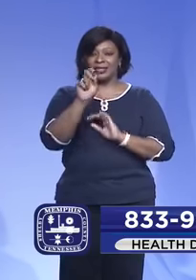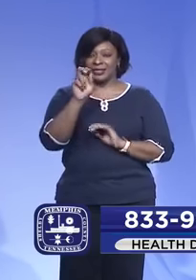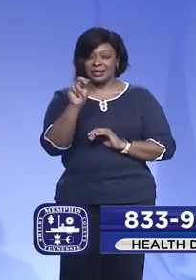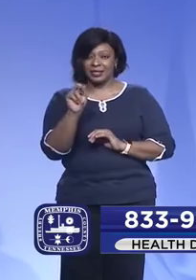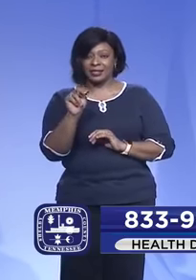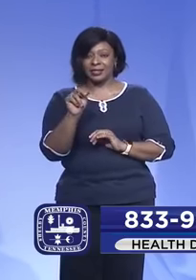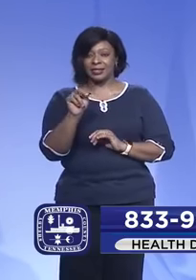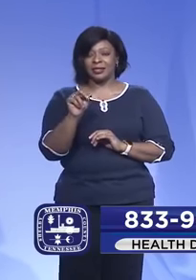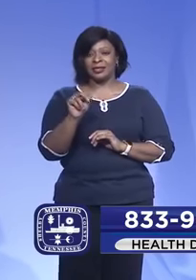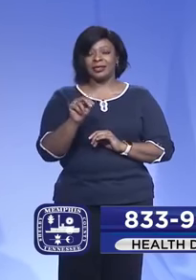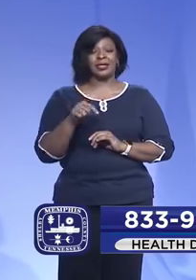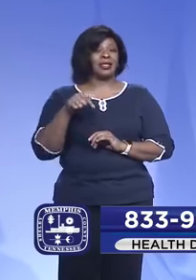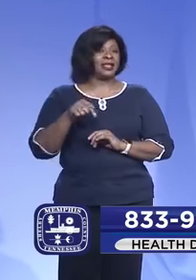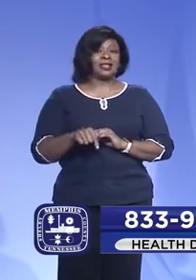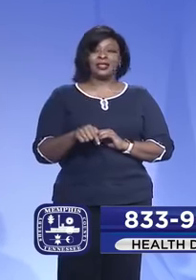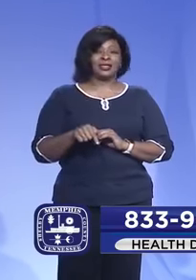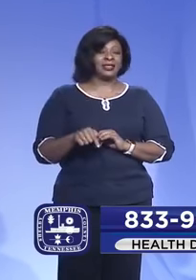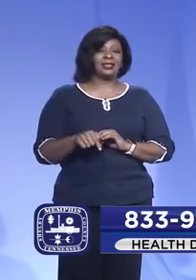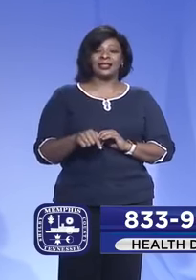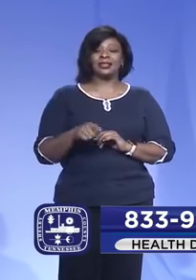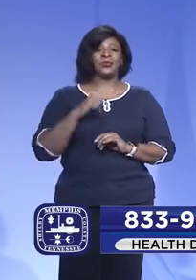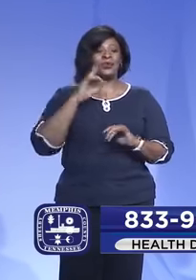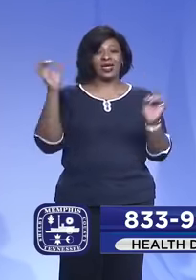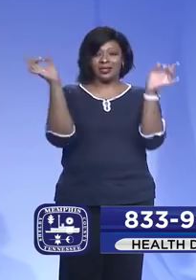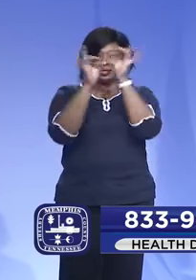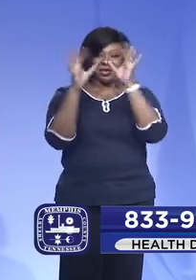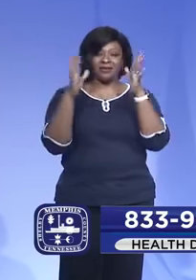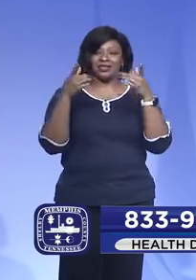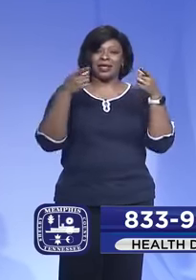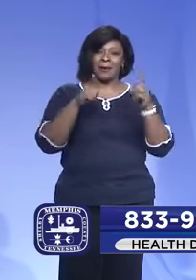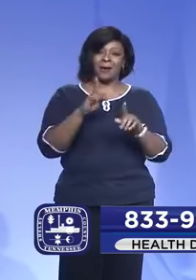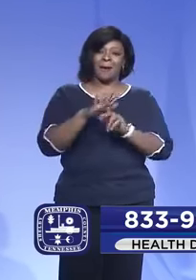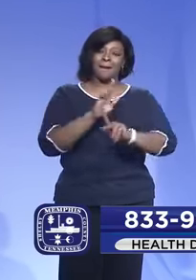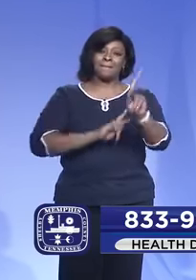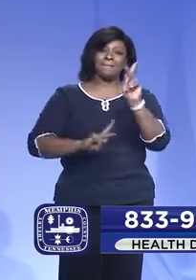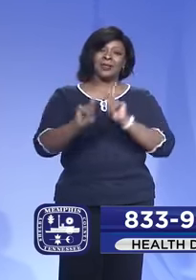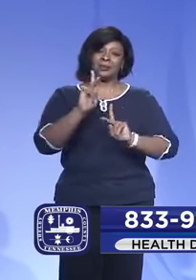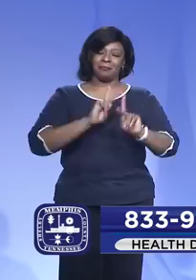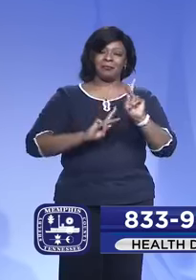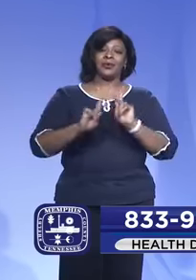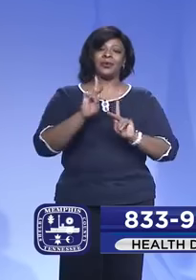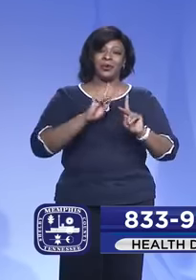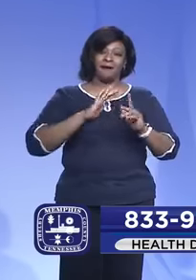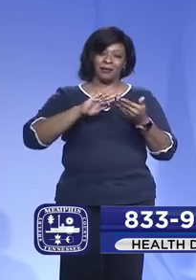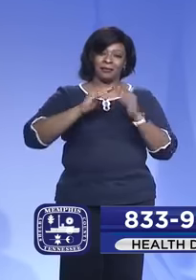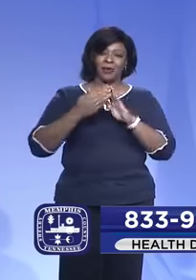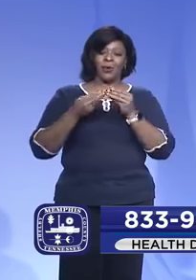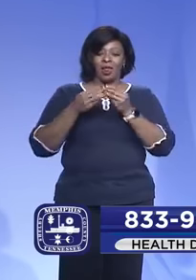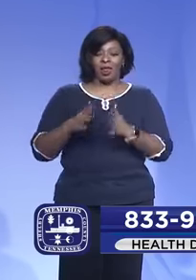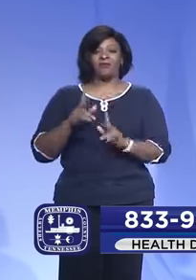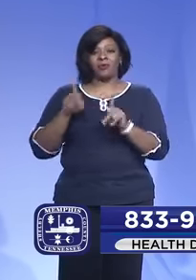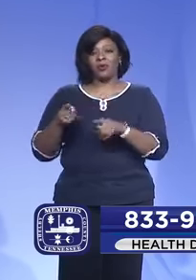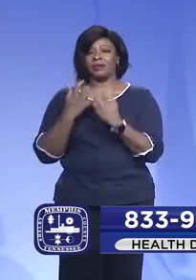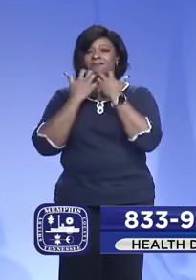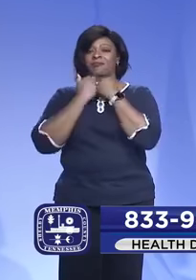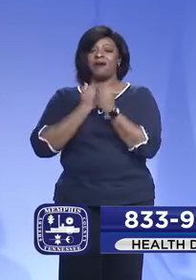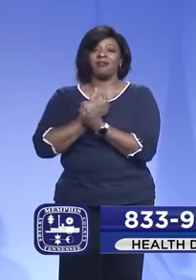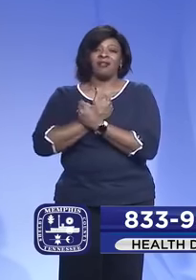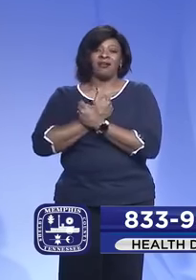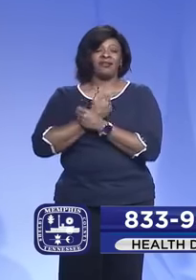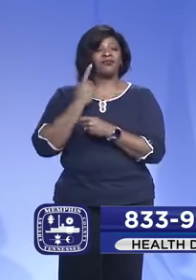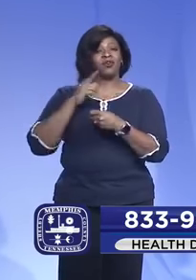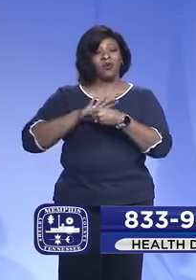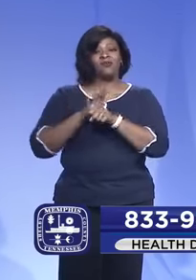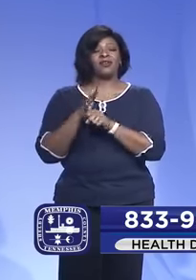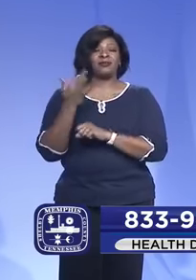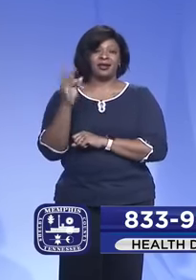Tennessee, this is having a devastating impact on people in our community when they lose a loved one to COVID-19